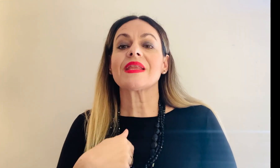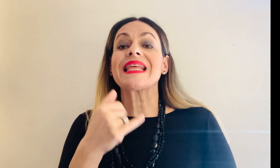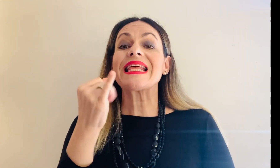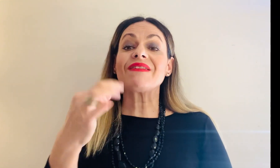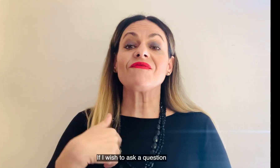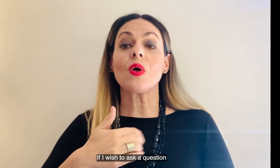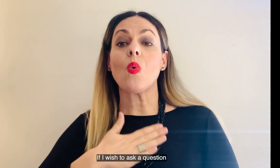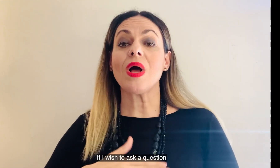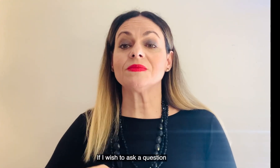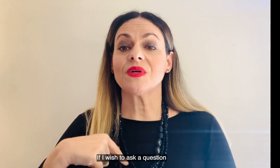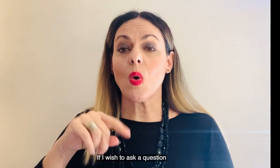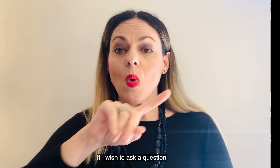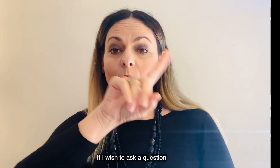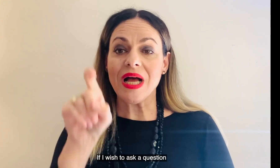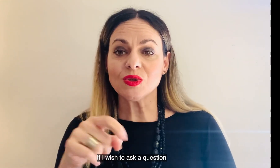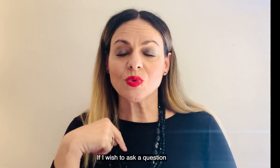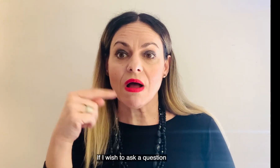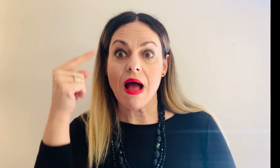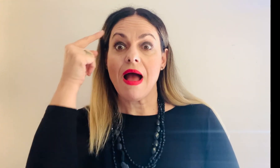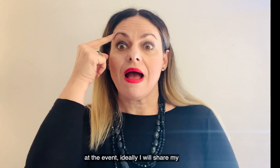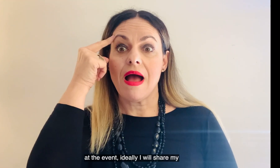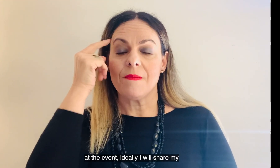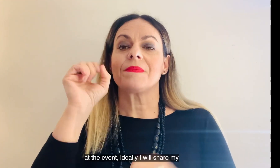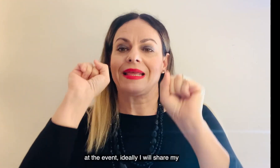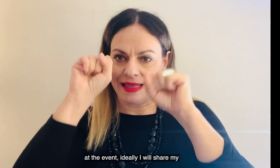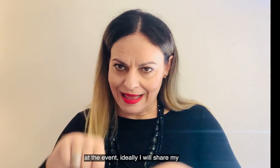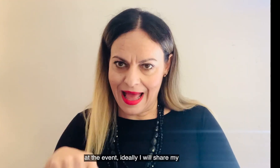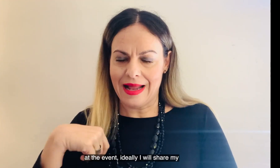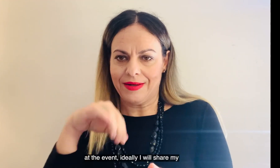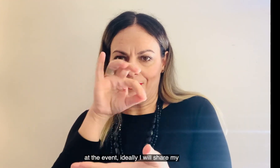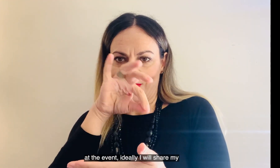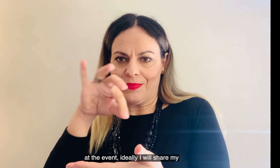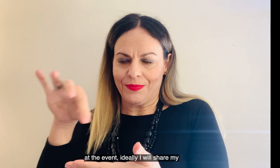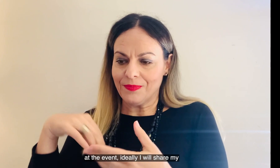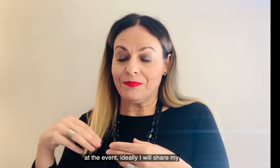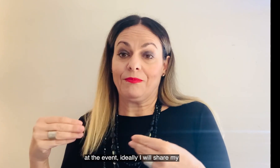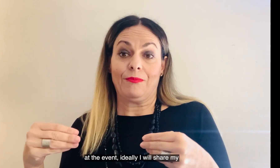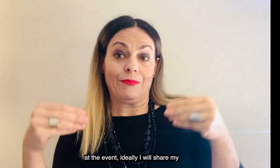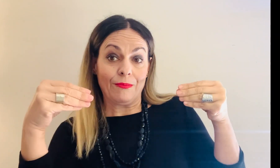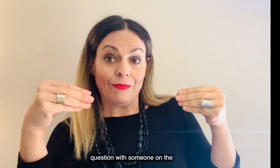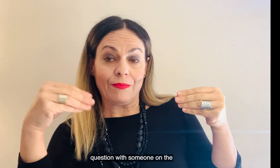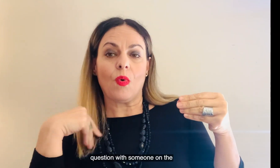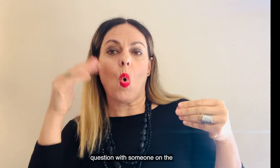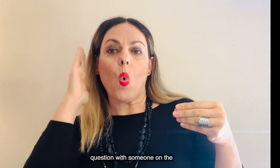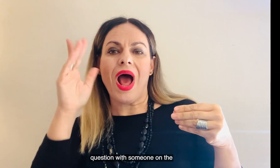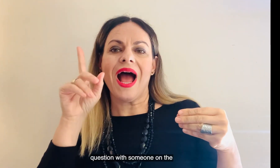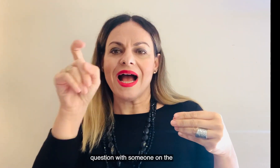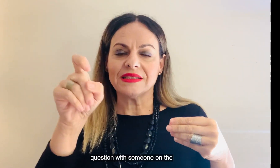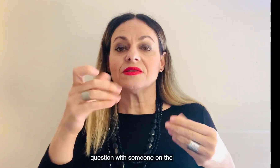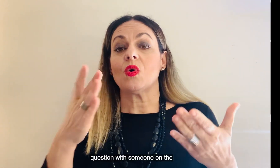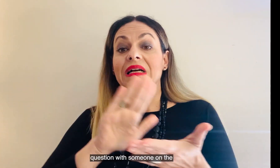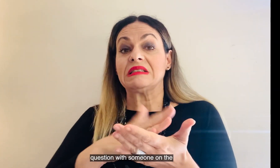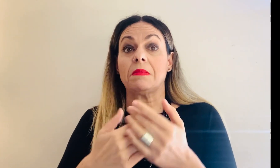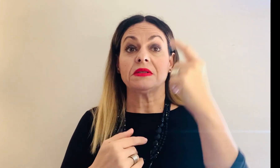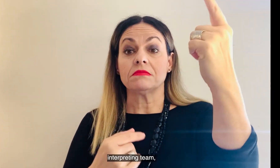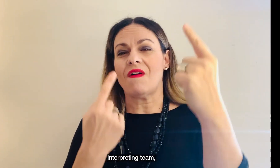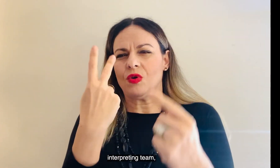standards of their work. If I wish to ask a question at the event, ideally I will share my question with someone on the interpreting team